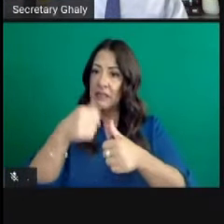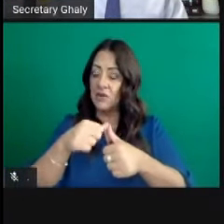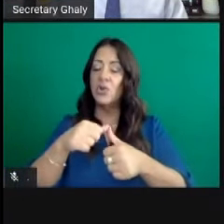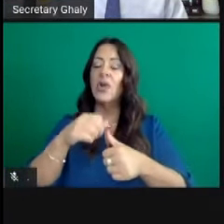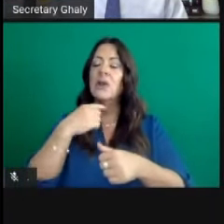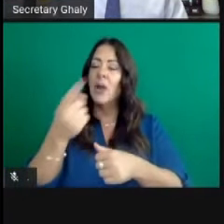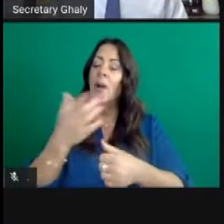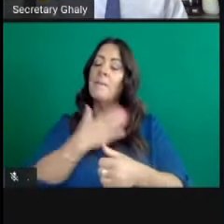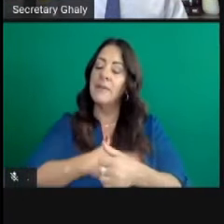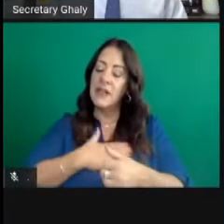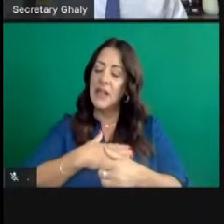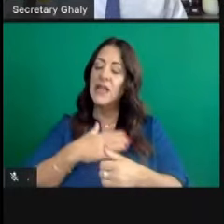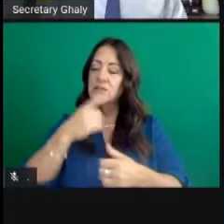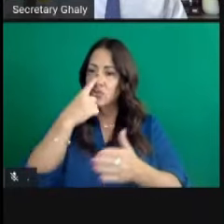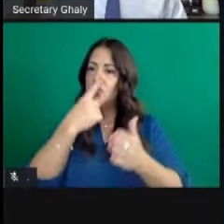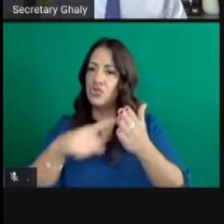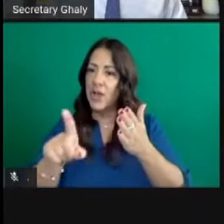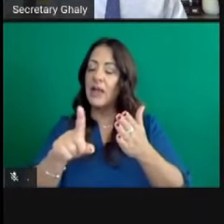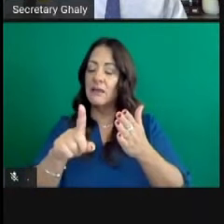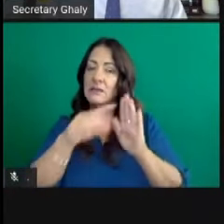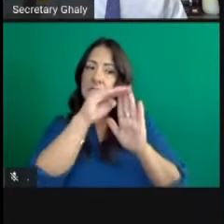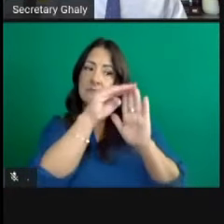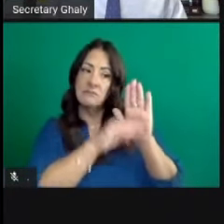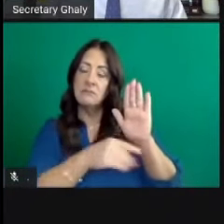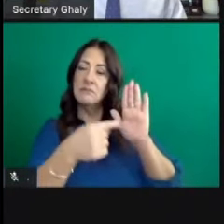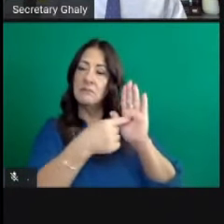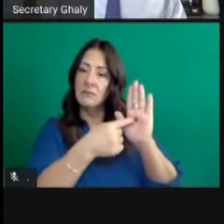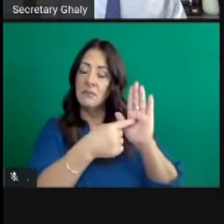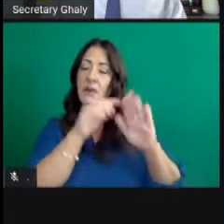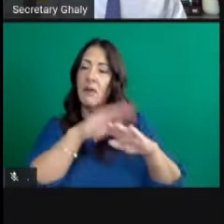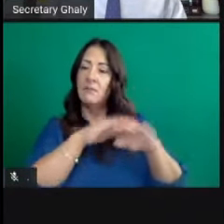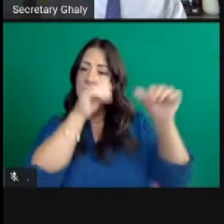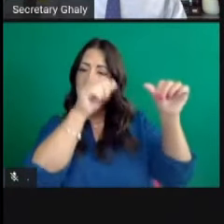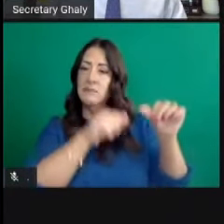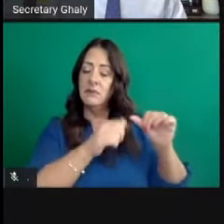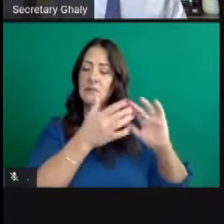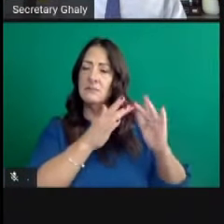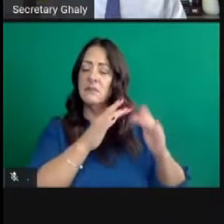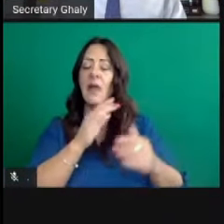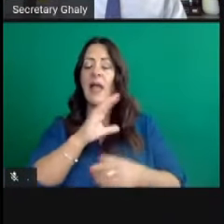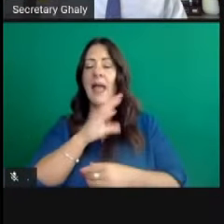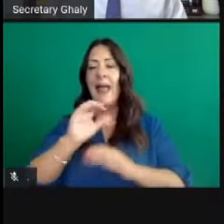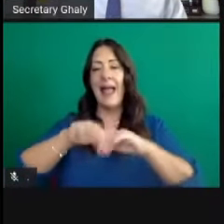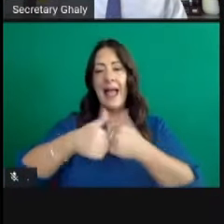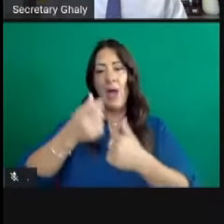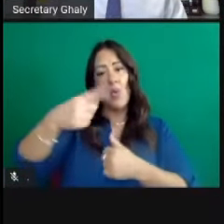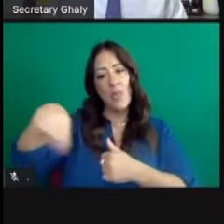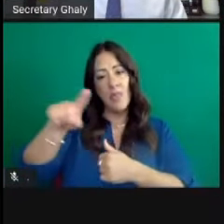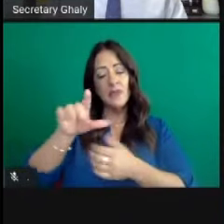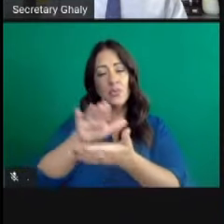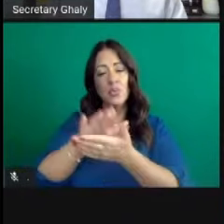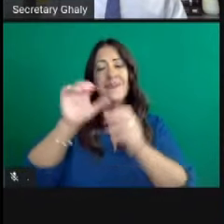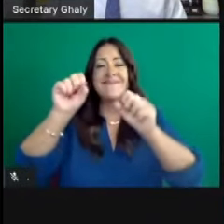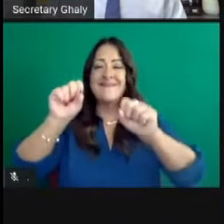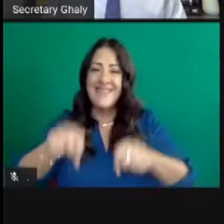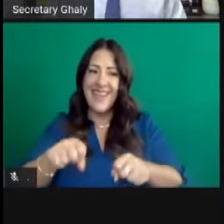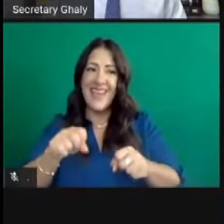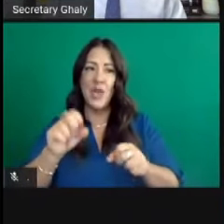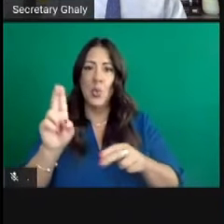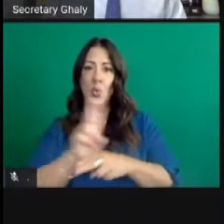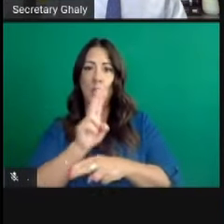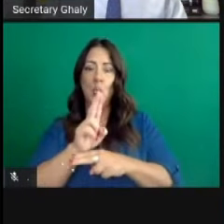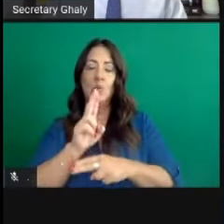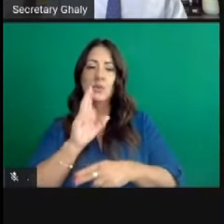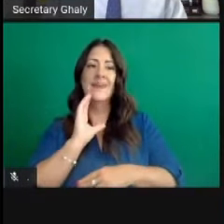posted playbook that describes how school districts and schools can take advantage of the lab